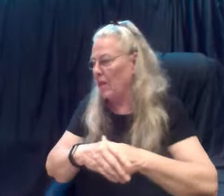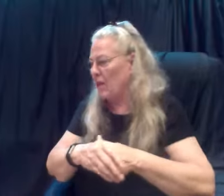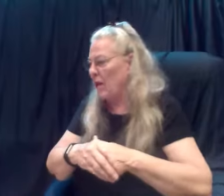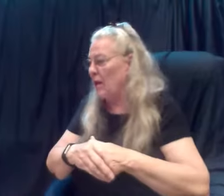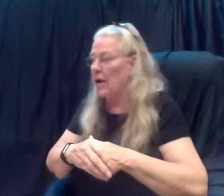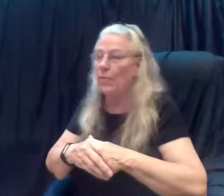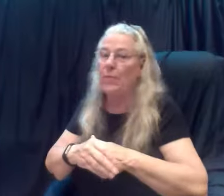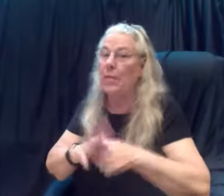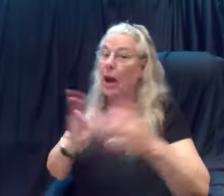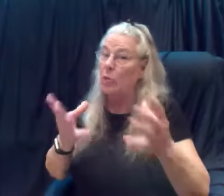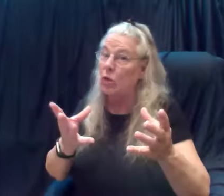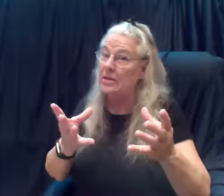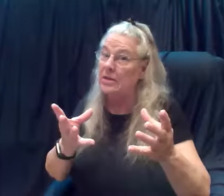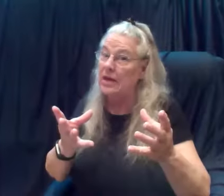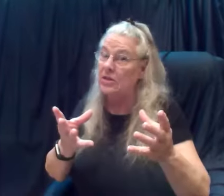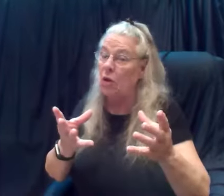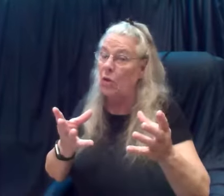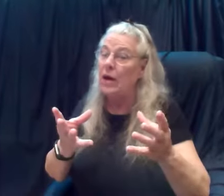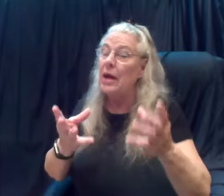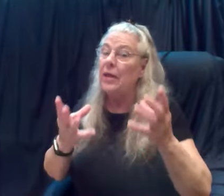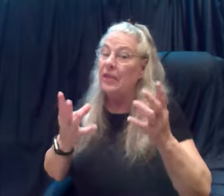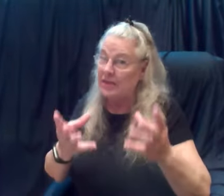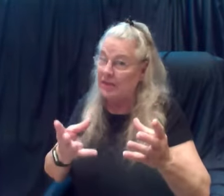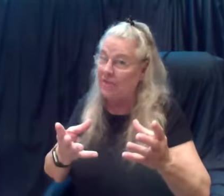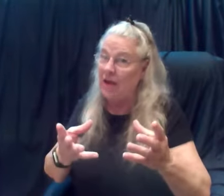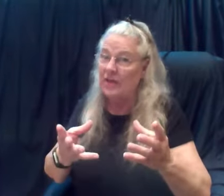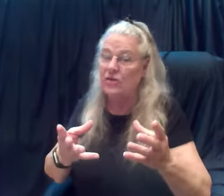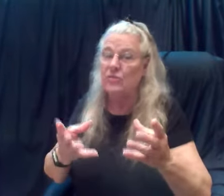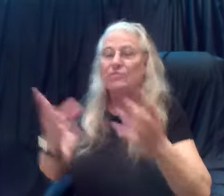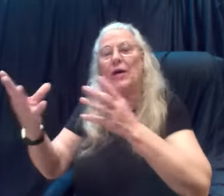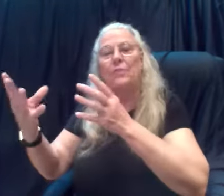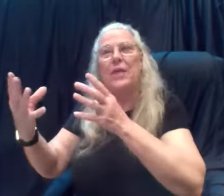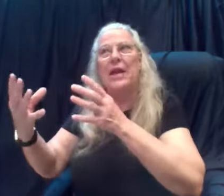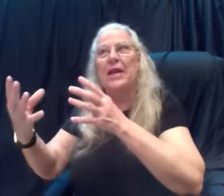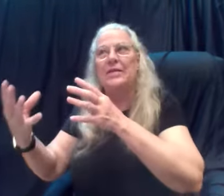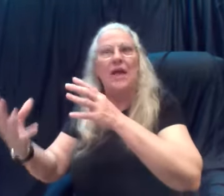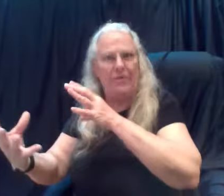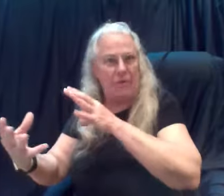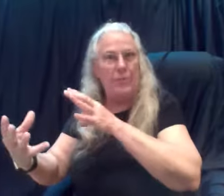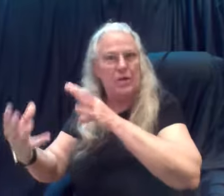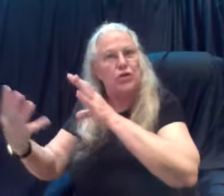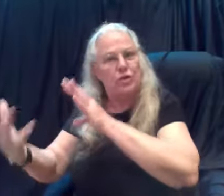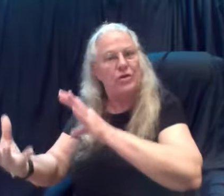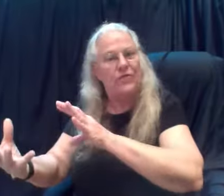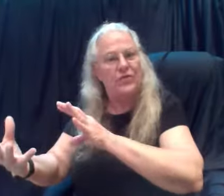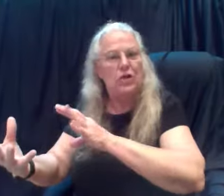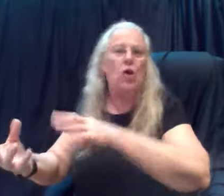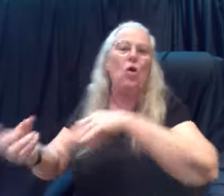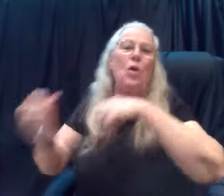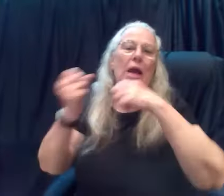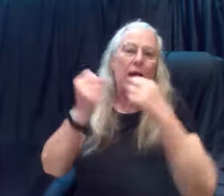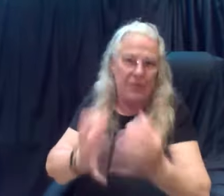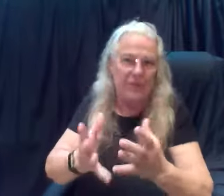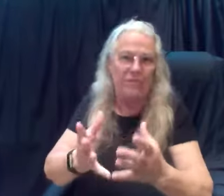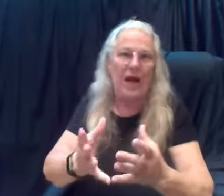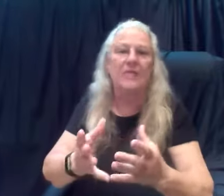Now remember, I'm going to sing it slower. This is a fast, well, it's kind of a mixture of slow and then fast,